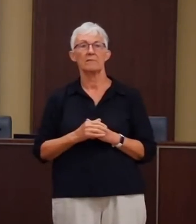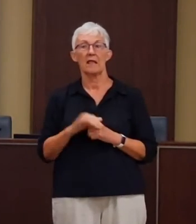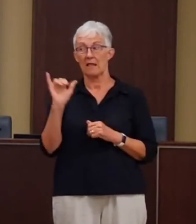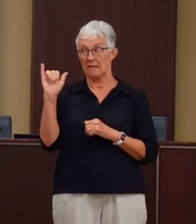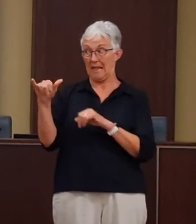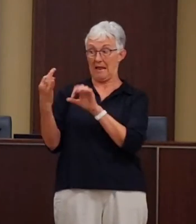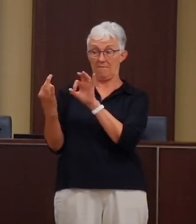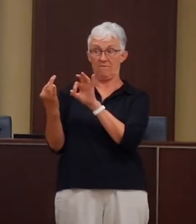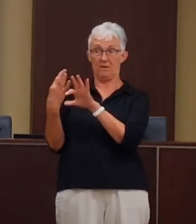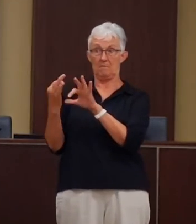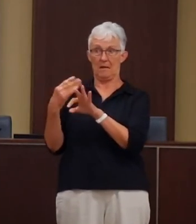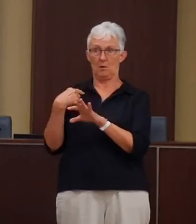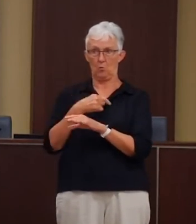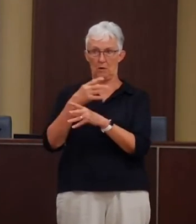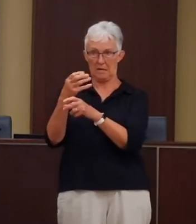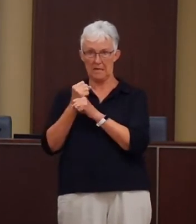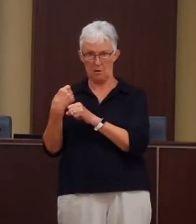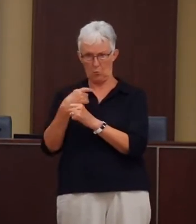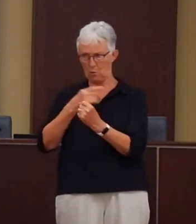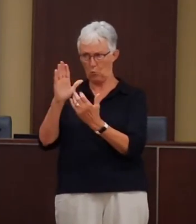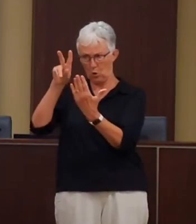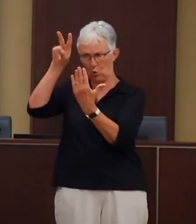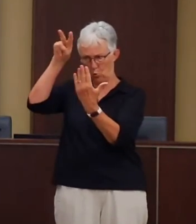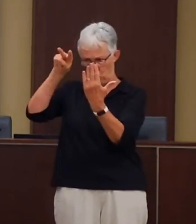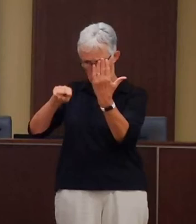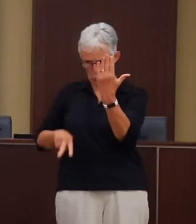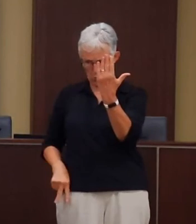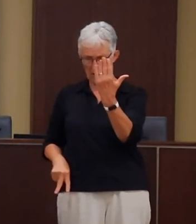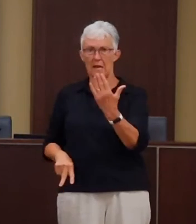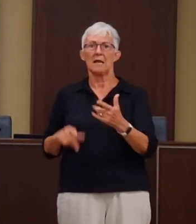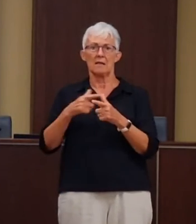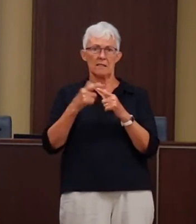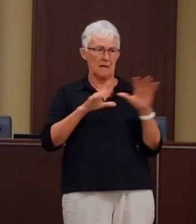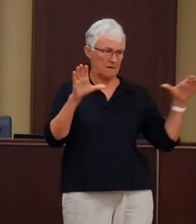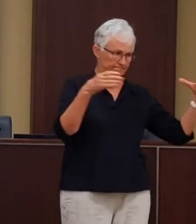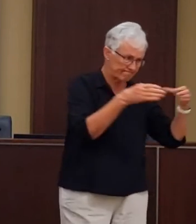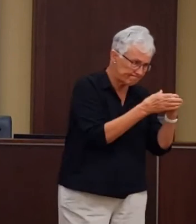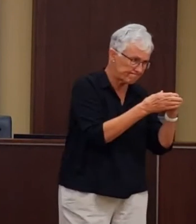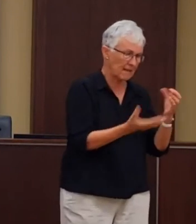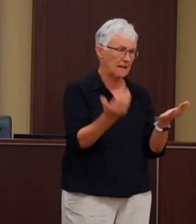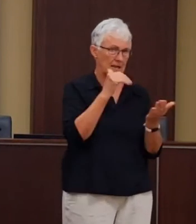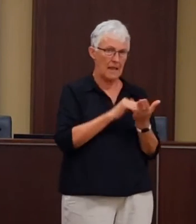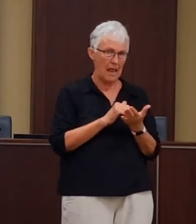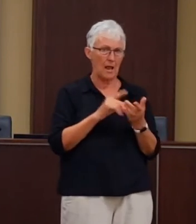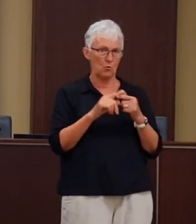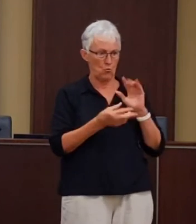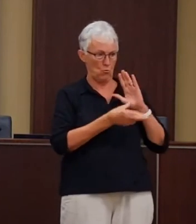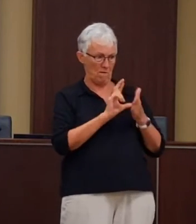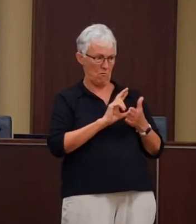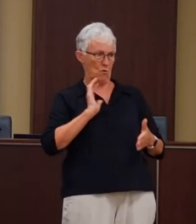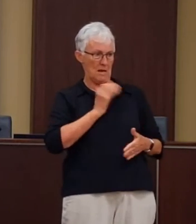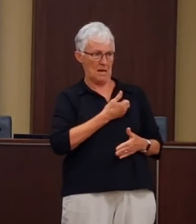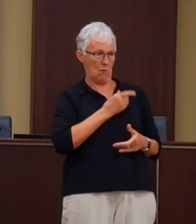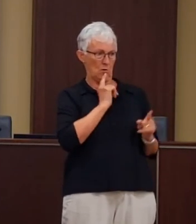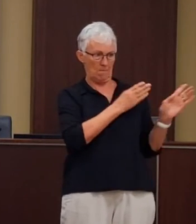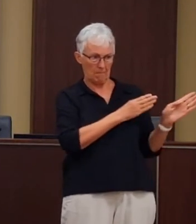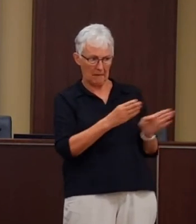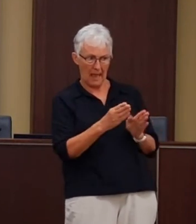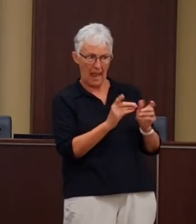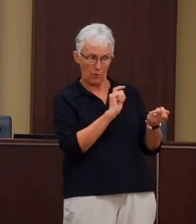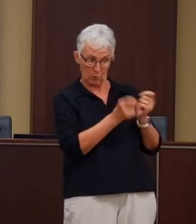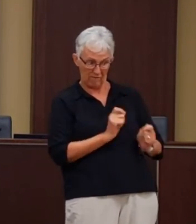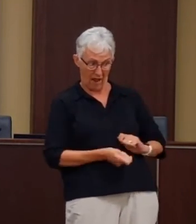with the latest information from our partners to finalize our Safe Return to School plan that will be released on July 15th.